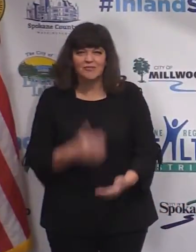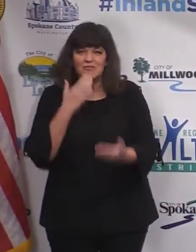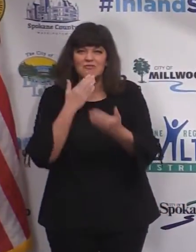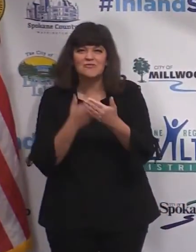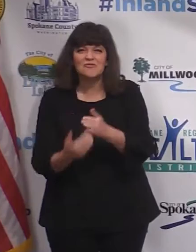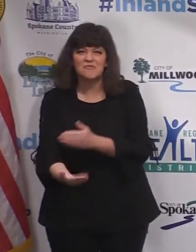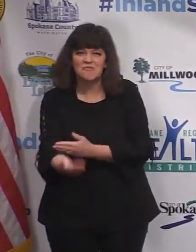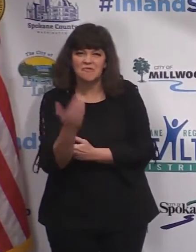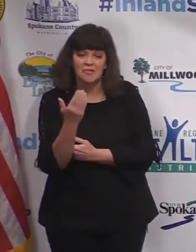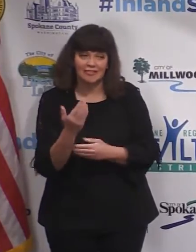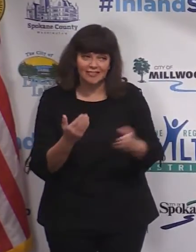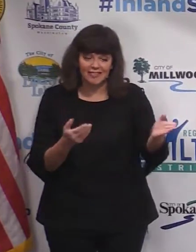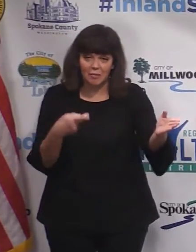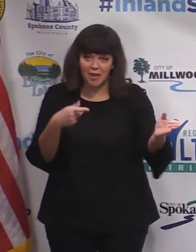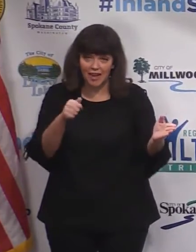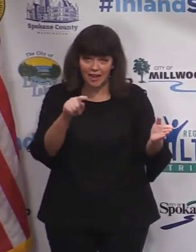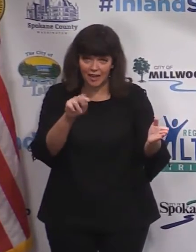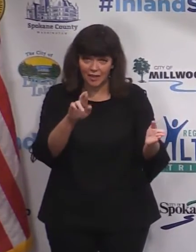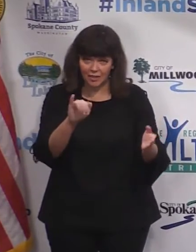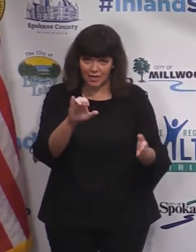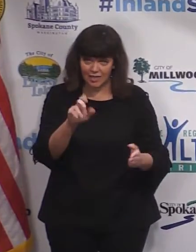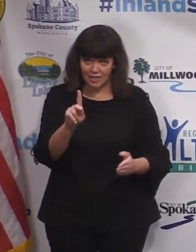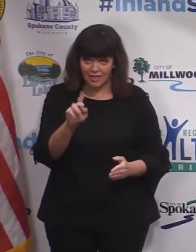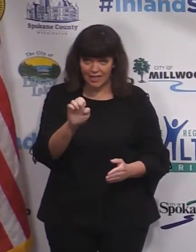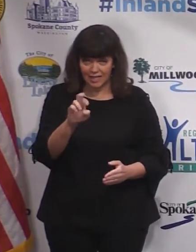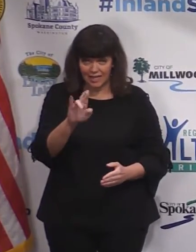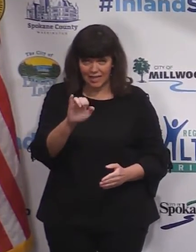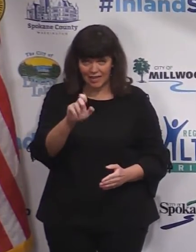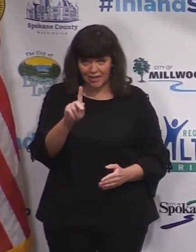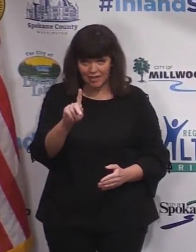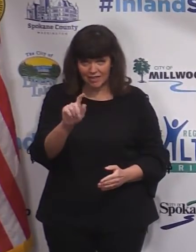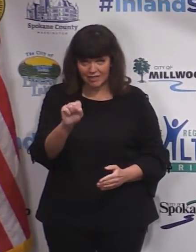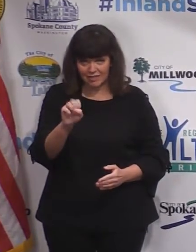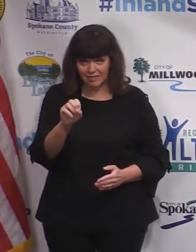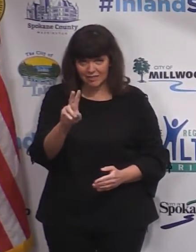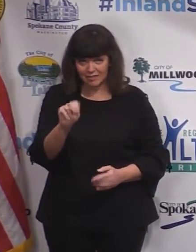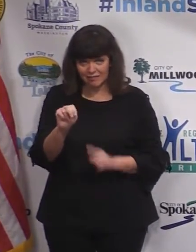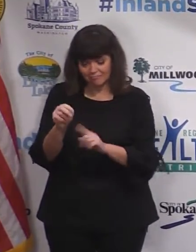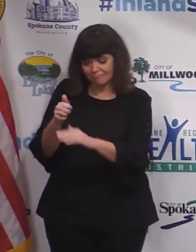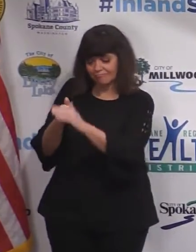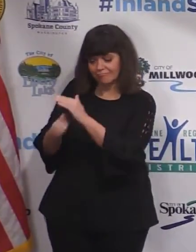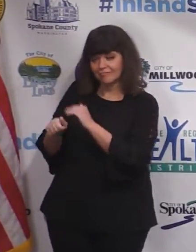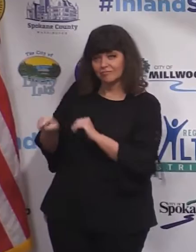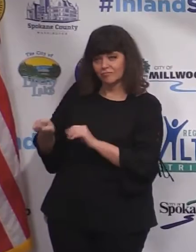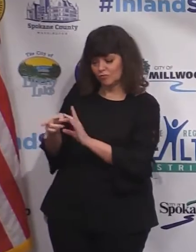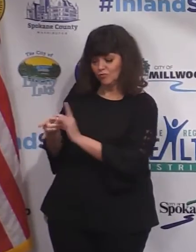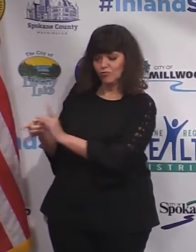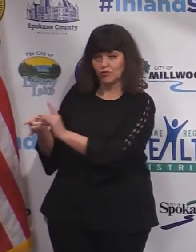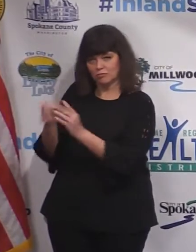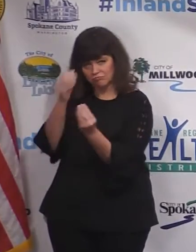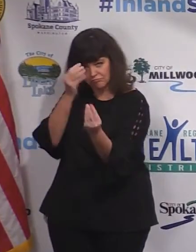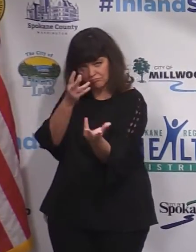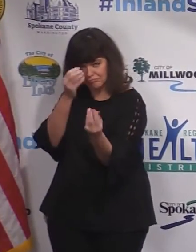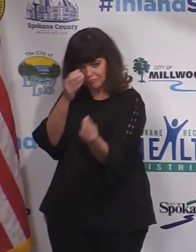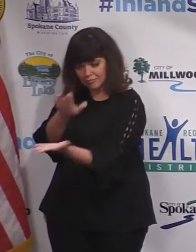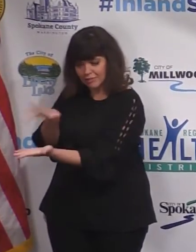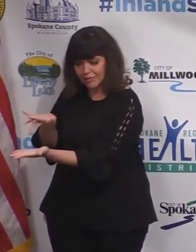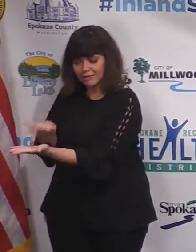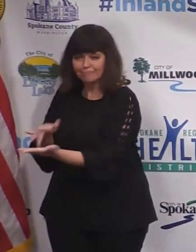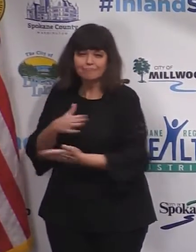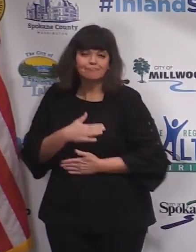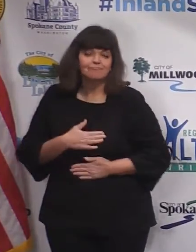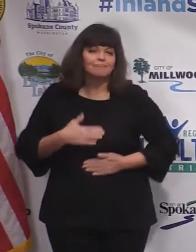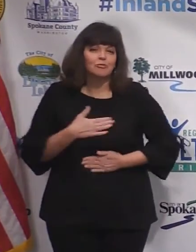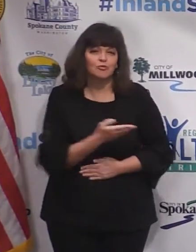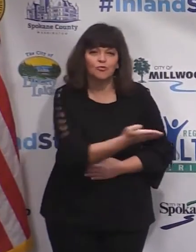Good morning. I'm Patrick Erickson with the Inland COVID Response Joint Information Center. We appreciate everyone for being with us here on Facebook. This morning we'll have an